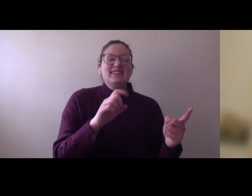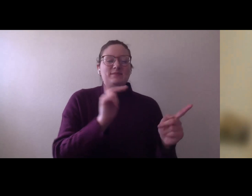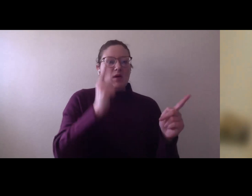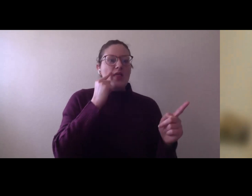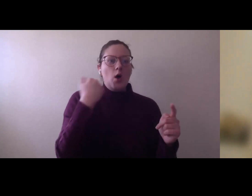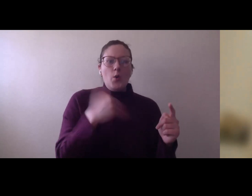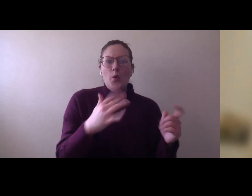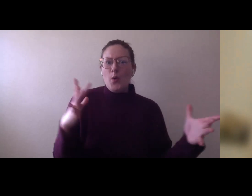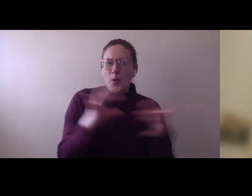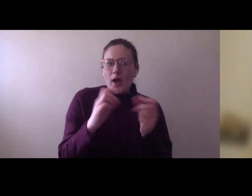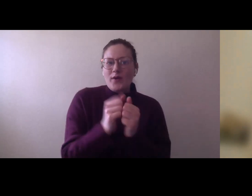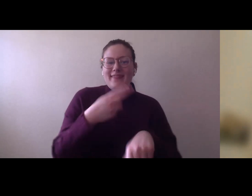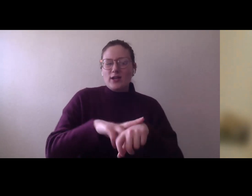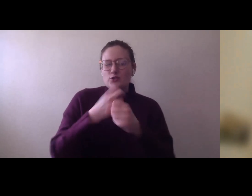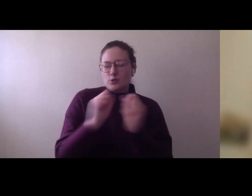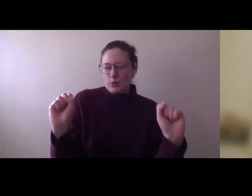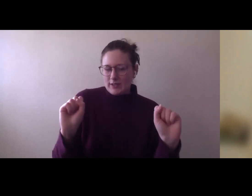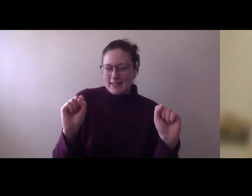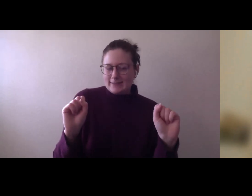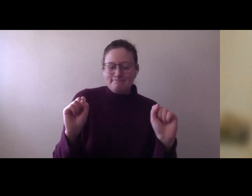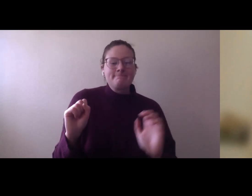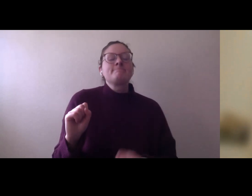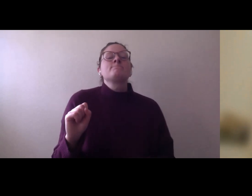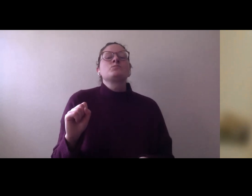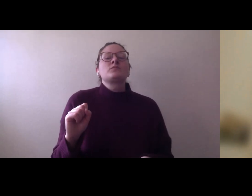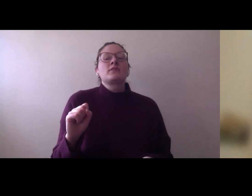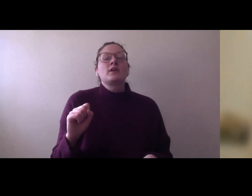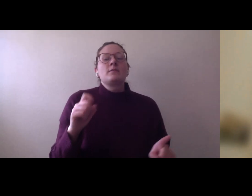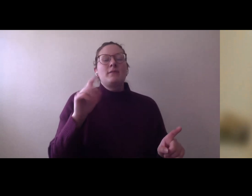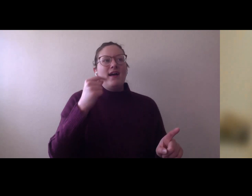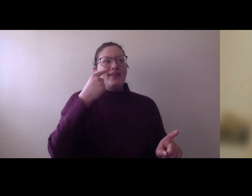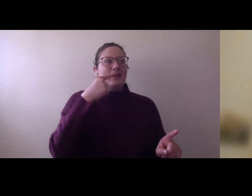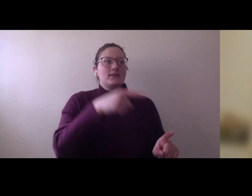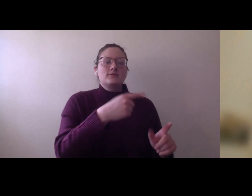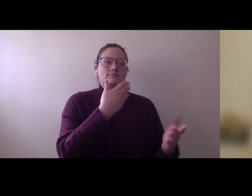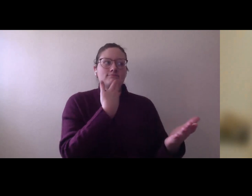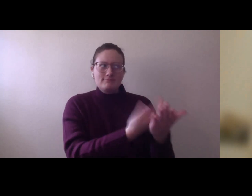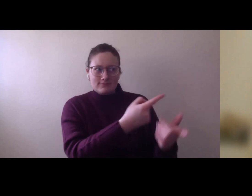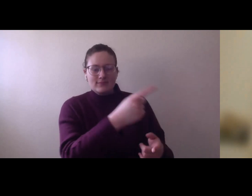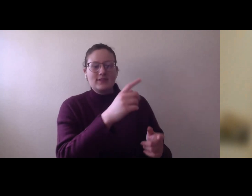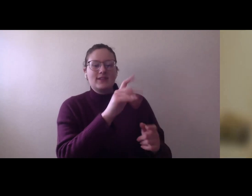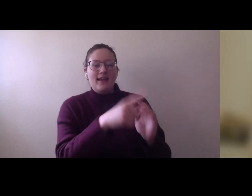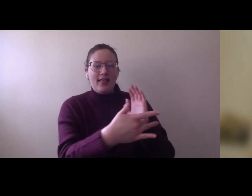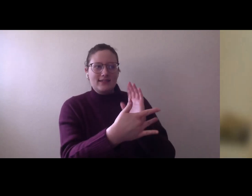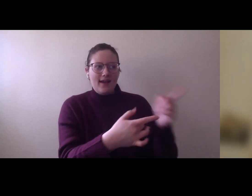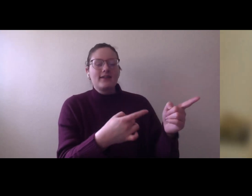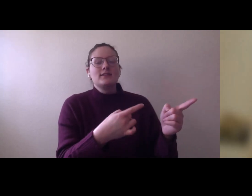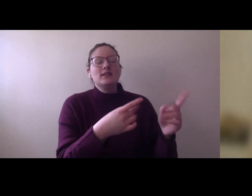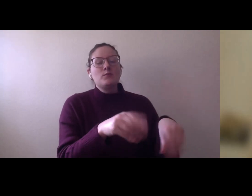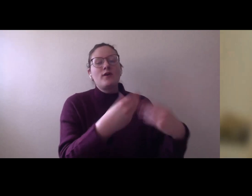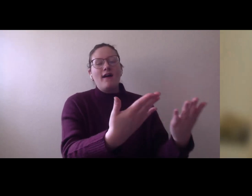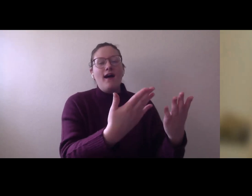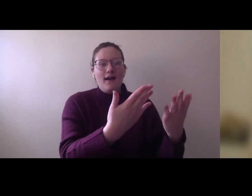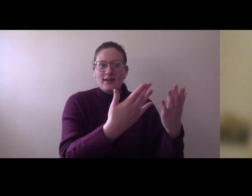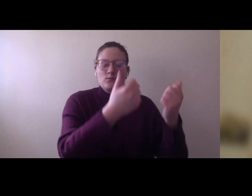closely connected with national security. But I think it was to Caltech's credit that it also, provide all